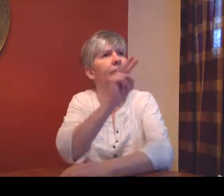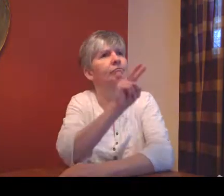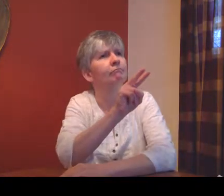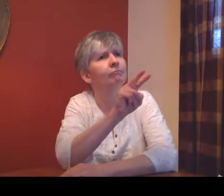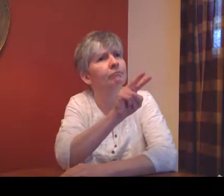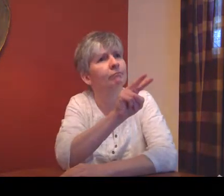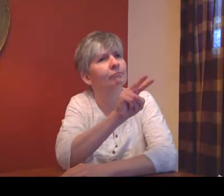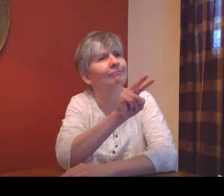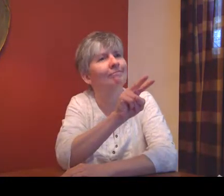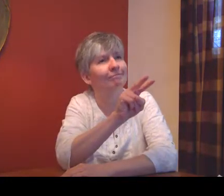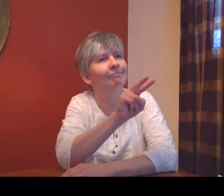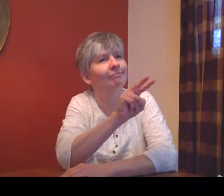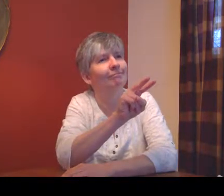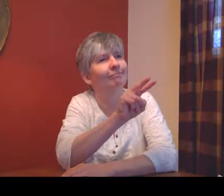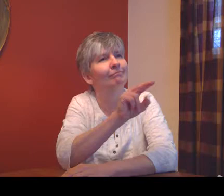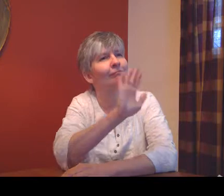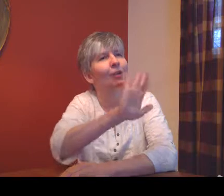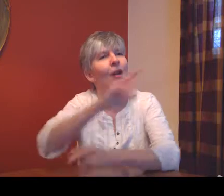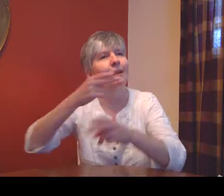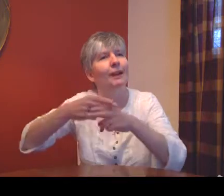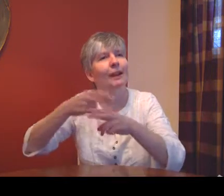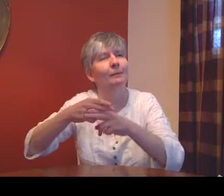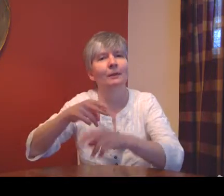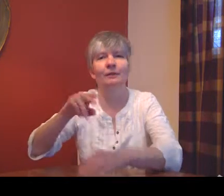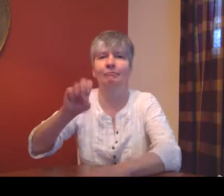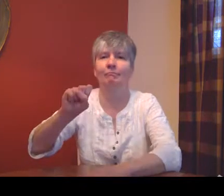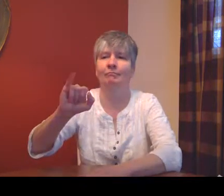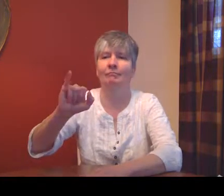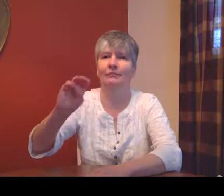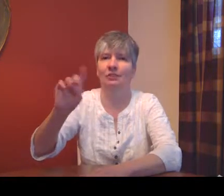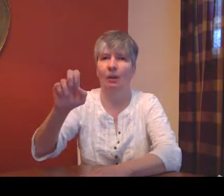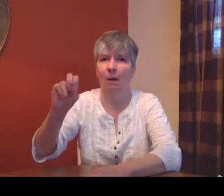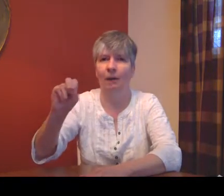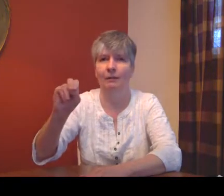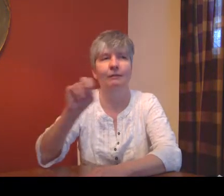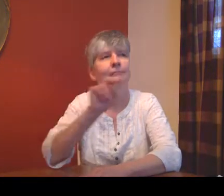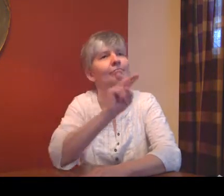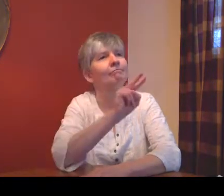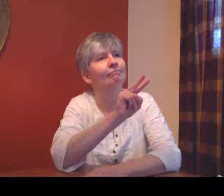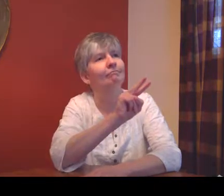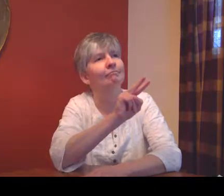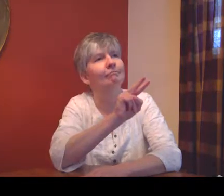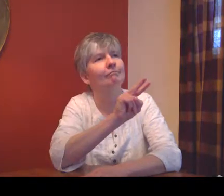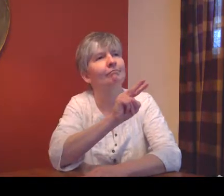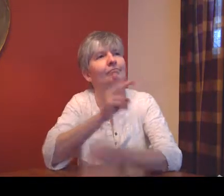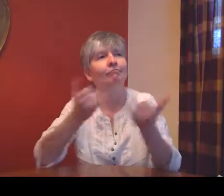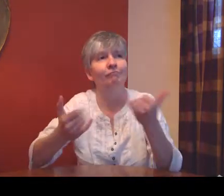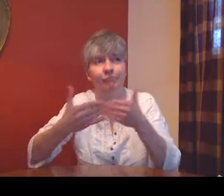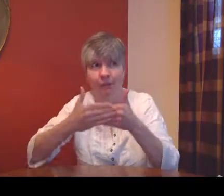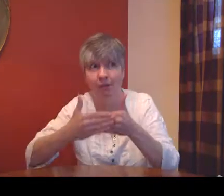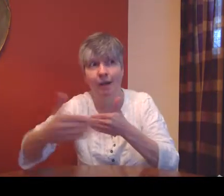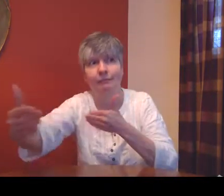Jesus looked at Simon. He said, "Your name, Simon. From now